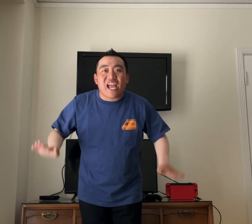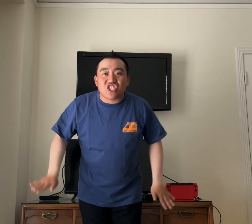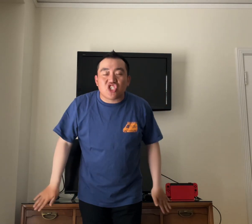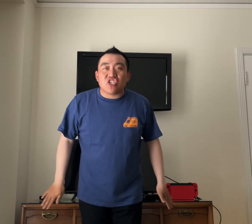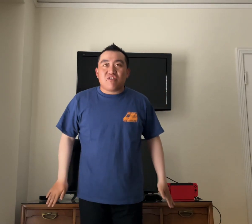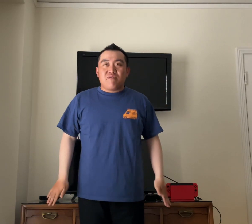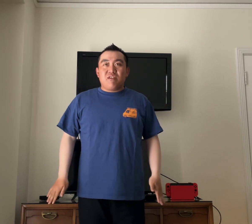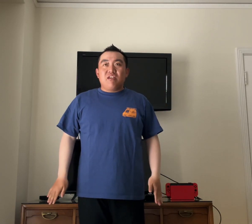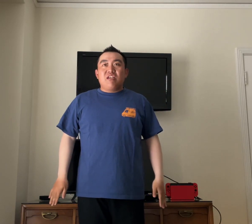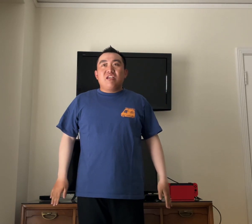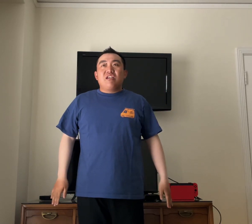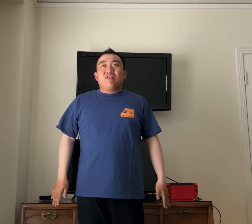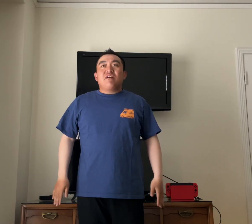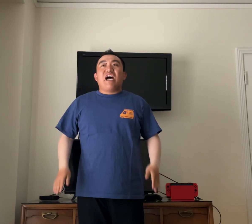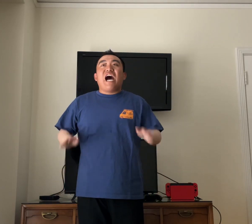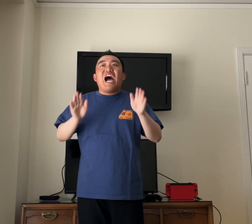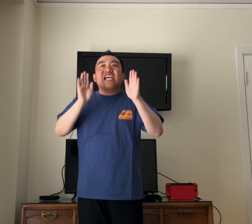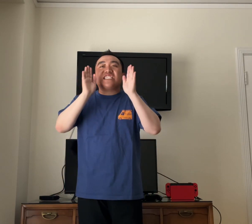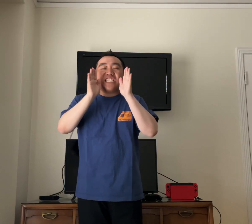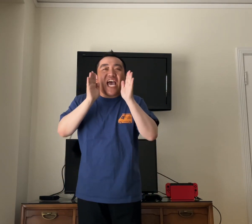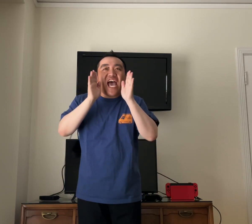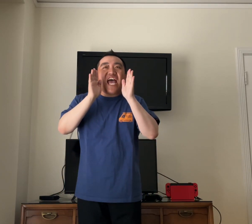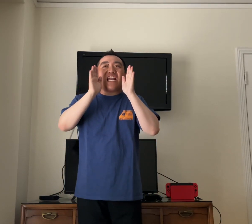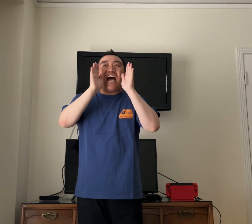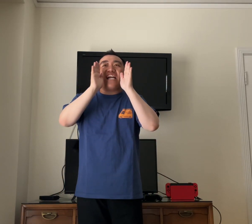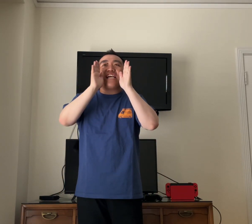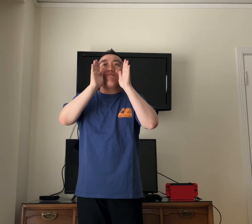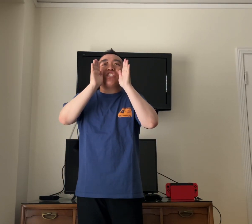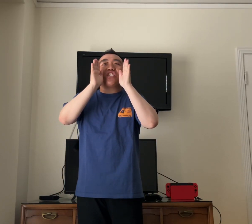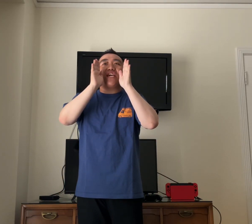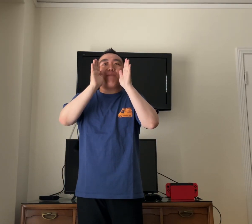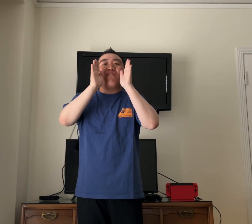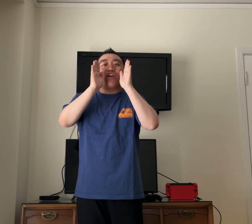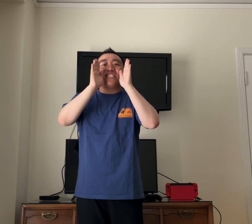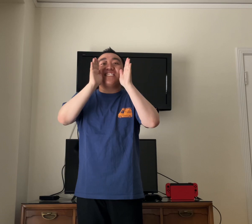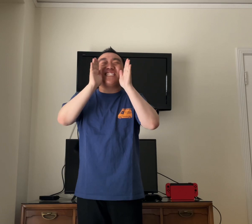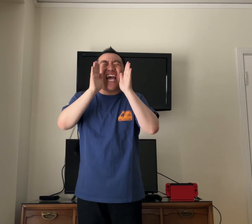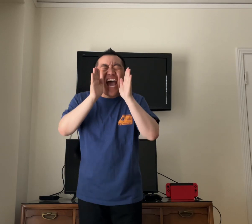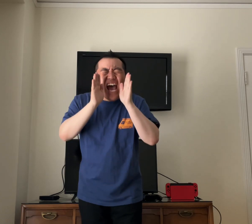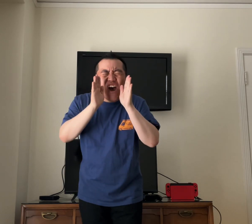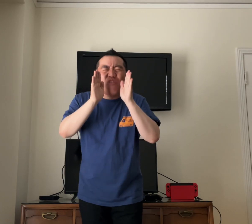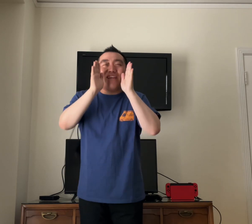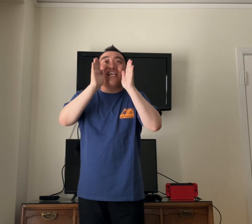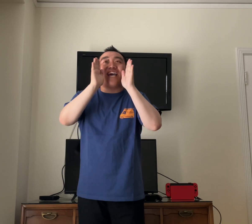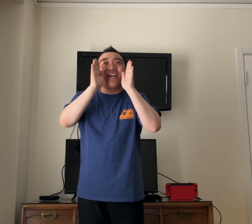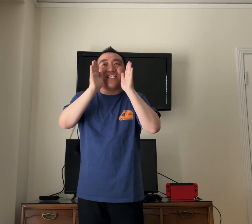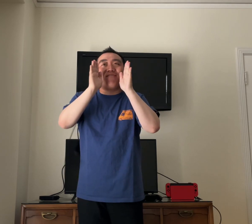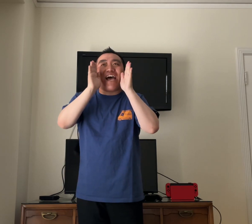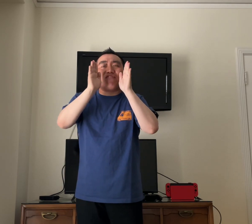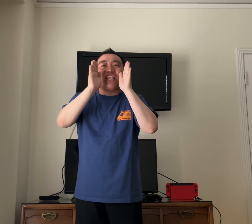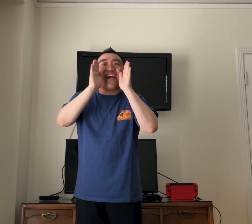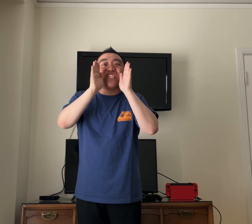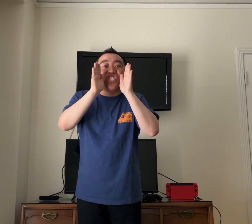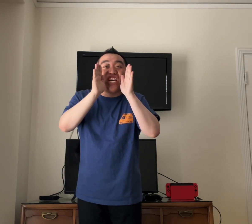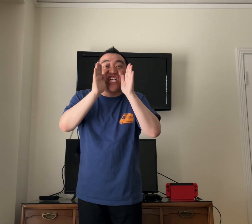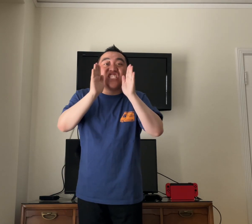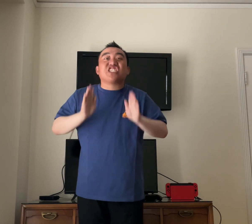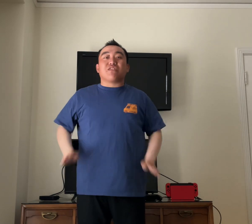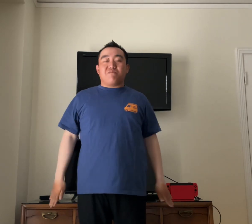avalanche. I said, I think we should keep our voices down in case of avalanches. What